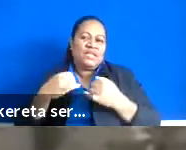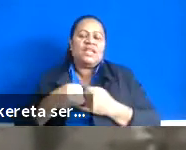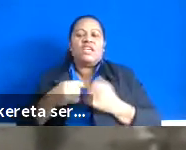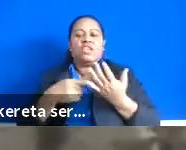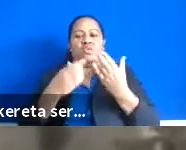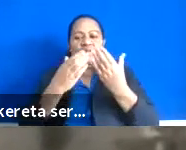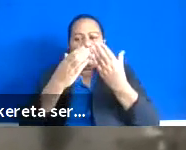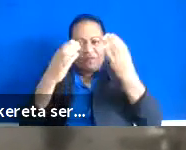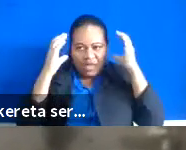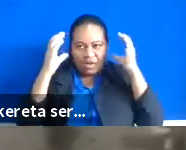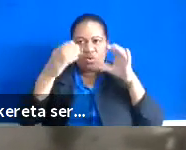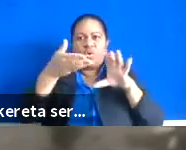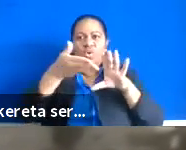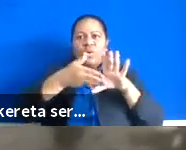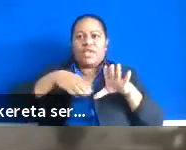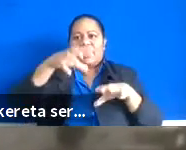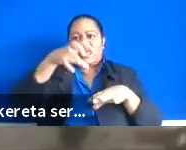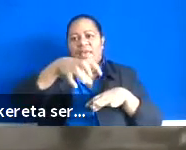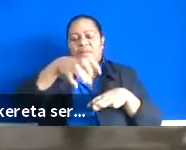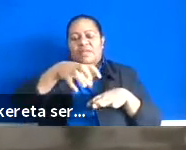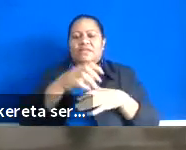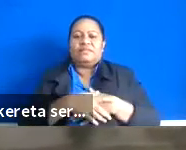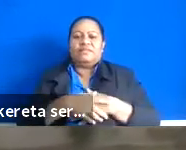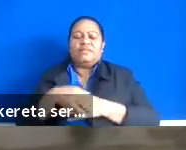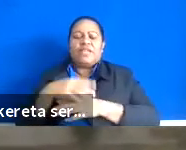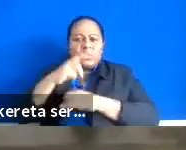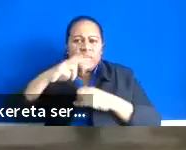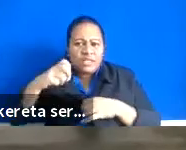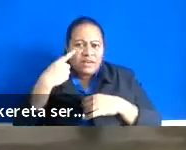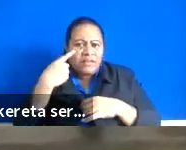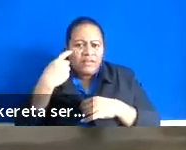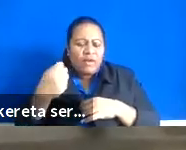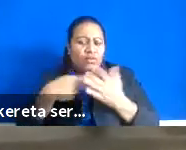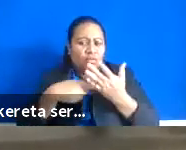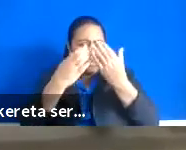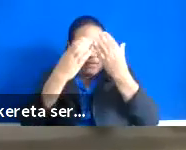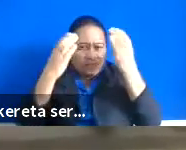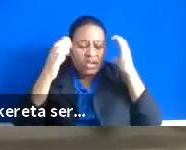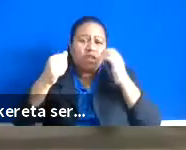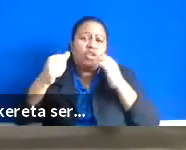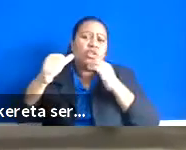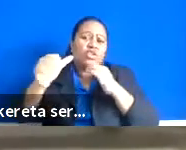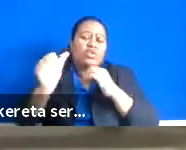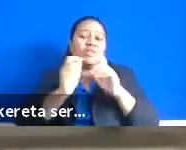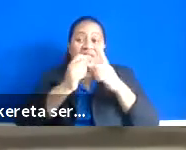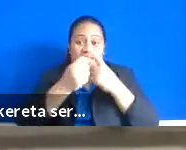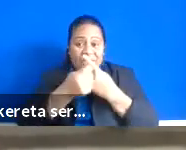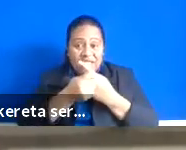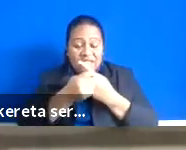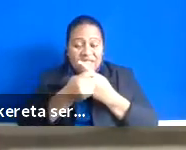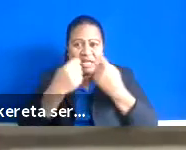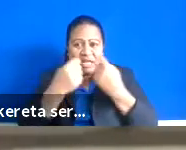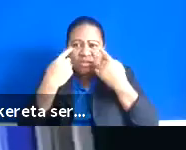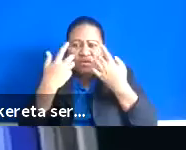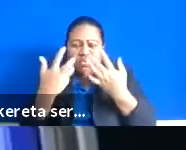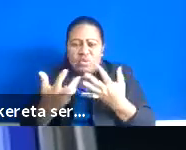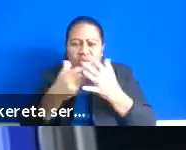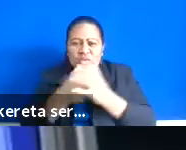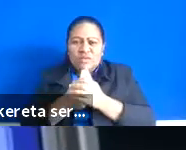campus. In this research, it was found that Tuvaluans use their traditional indicators to